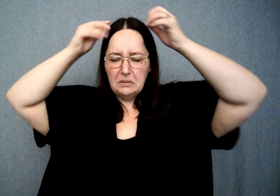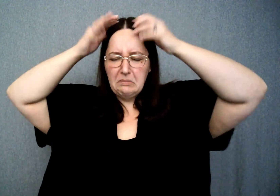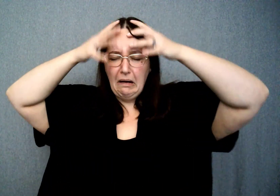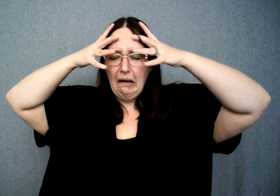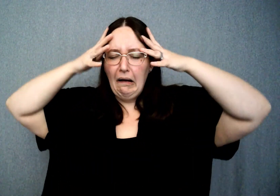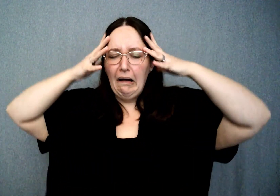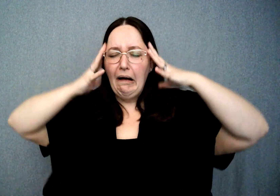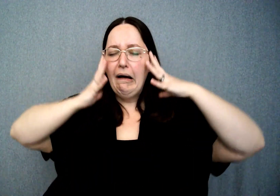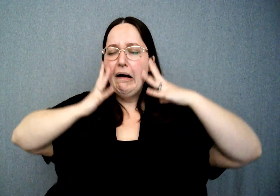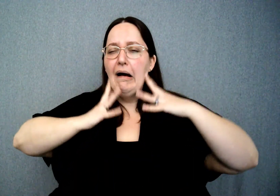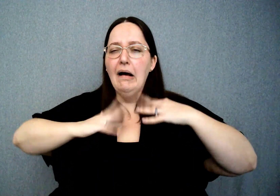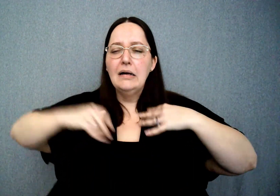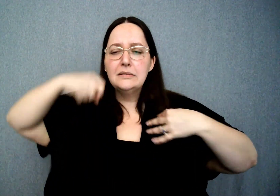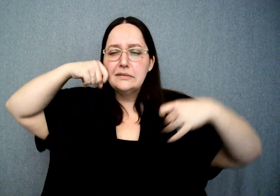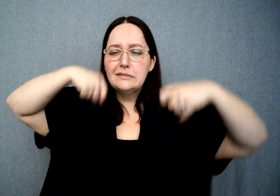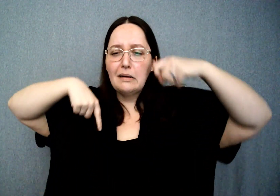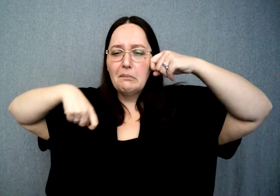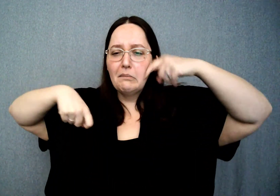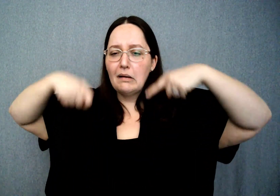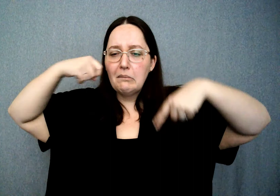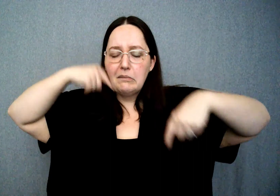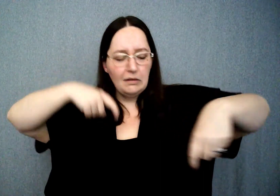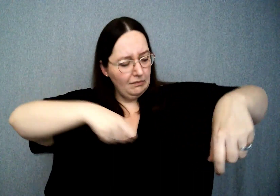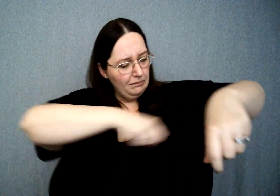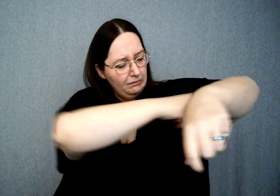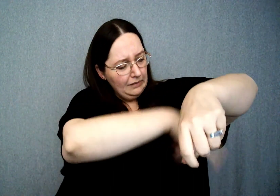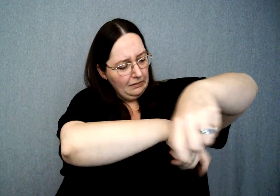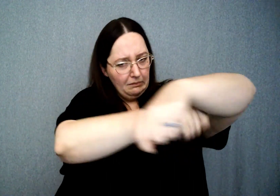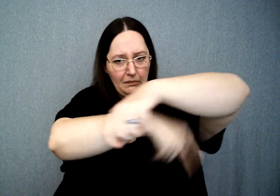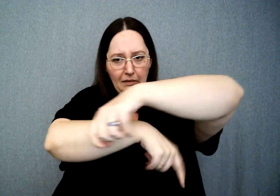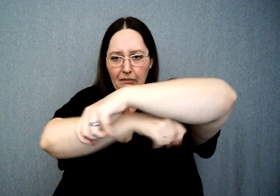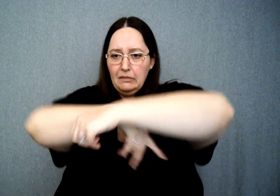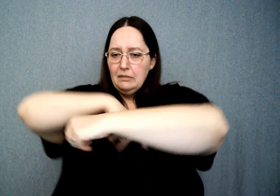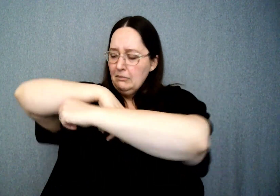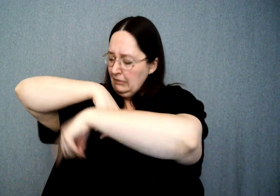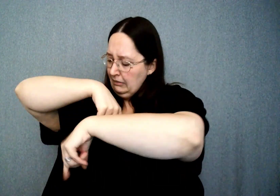So imagine that you're outside and you're absolutely soaked, right? Your clothes,